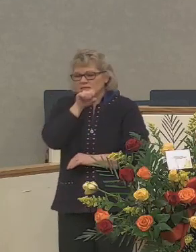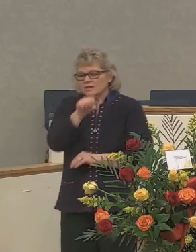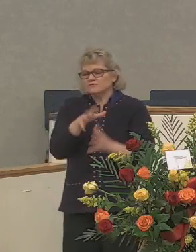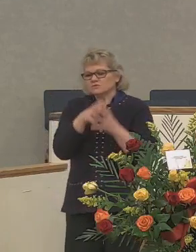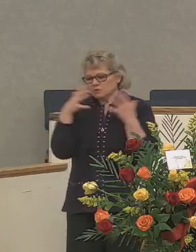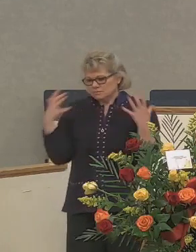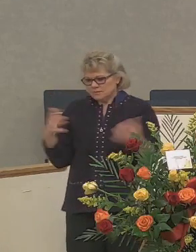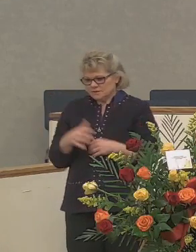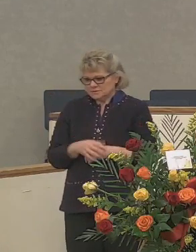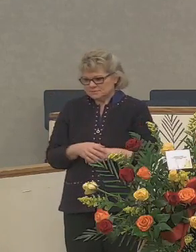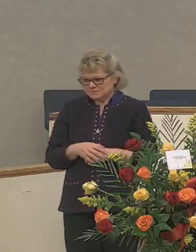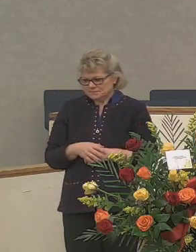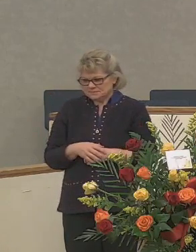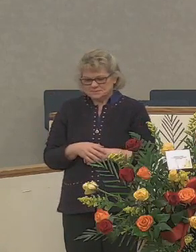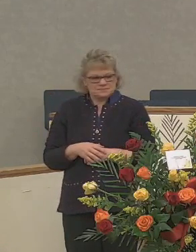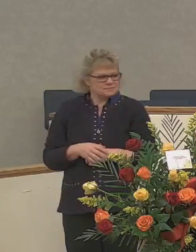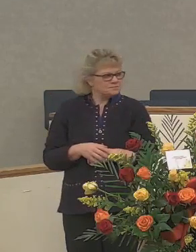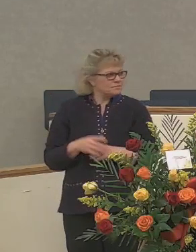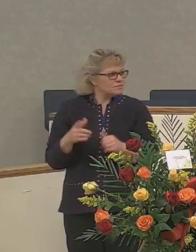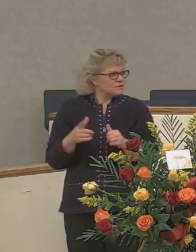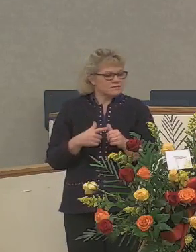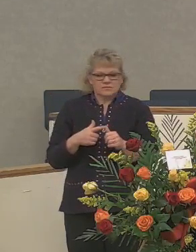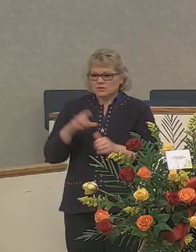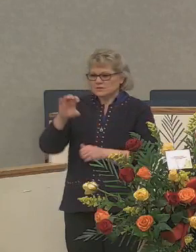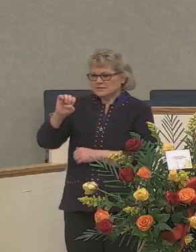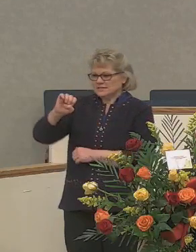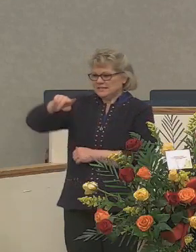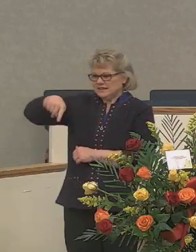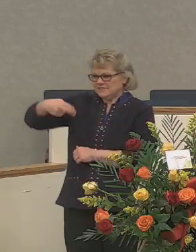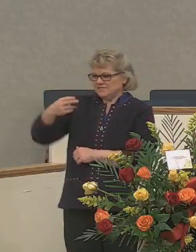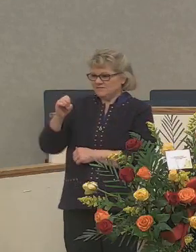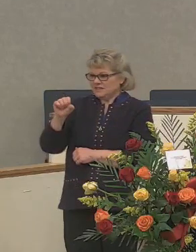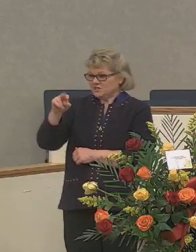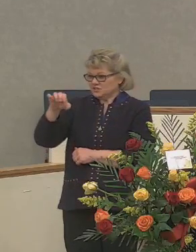much. First one is Ephesians